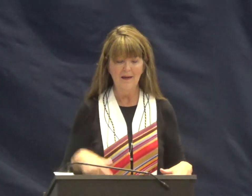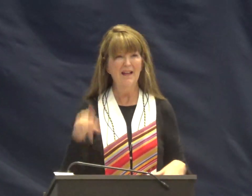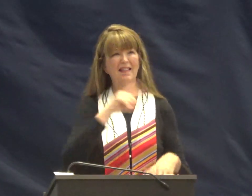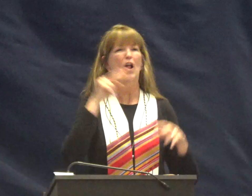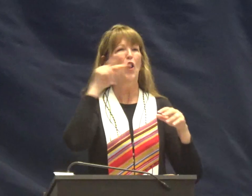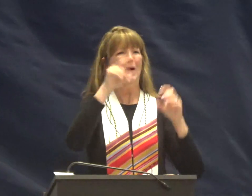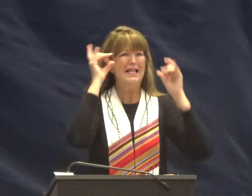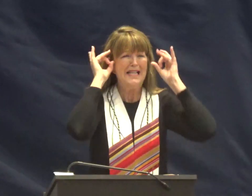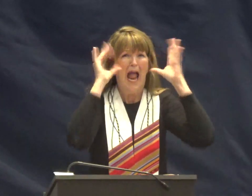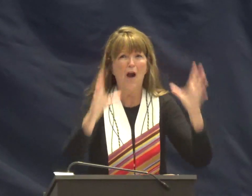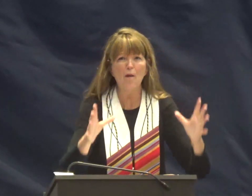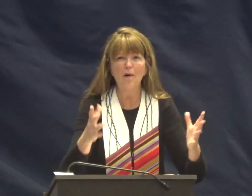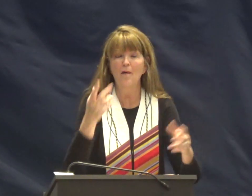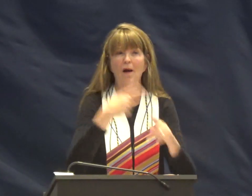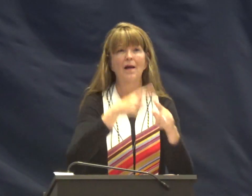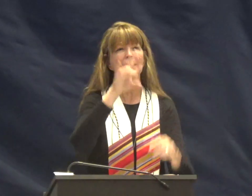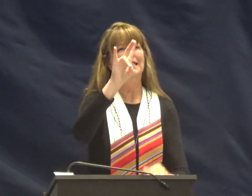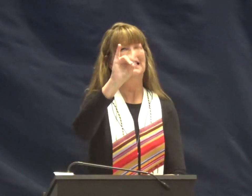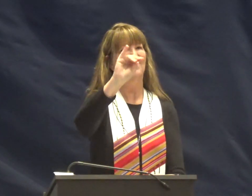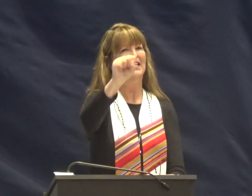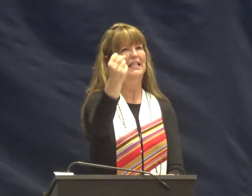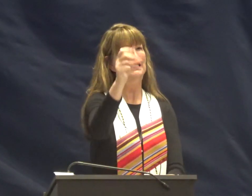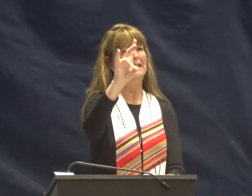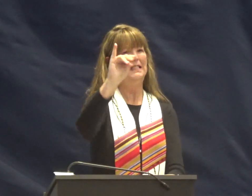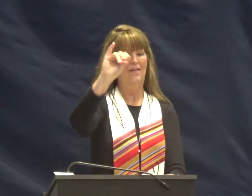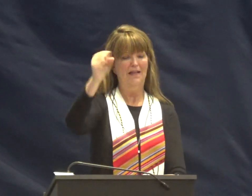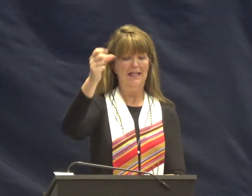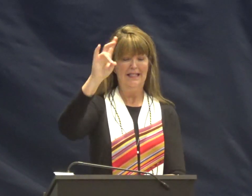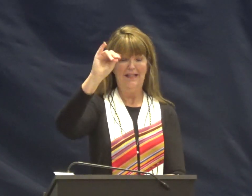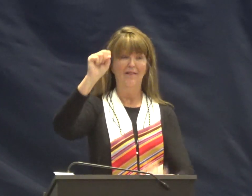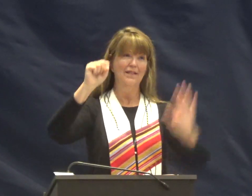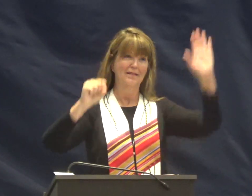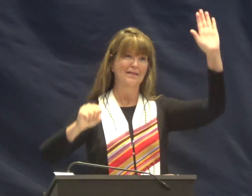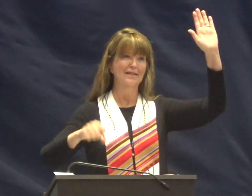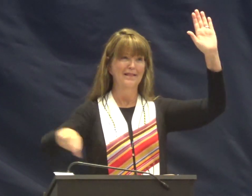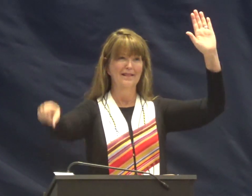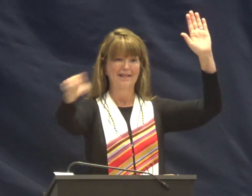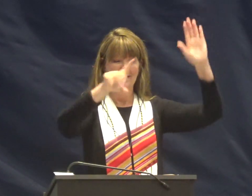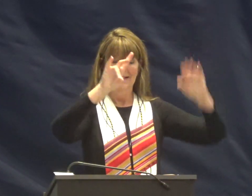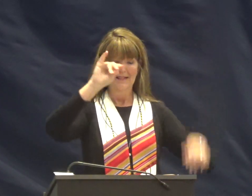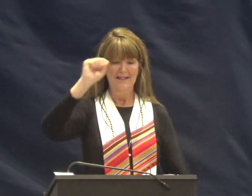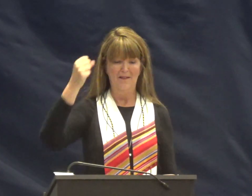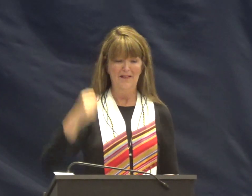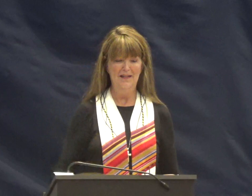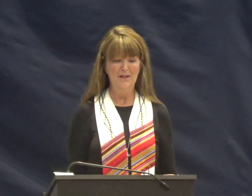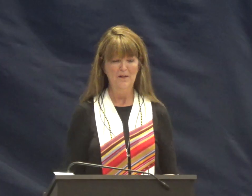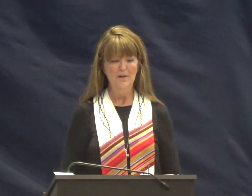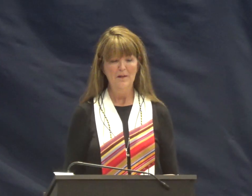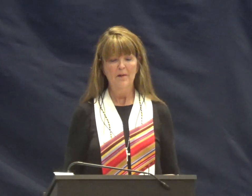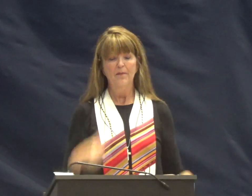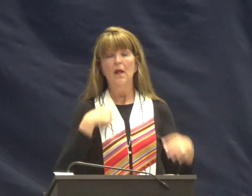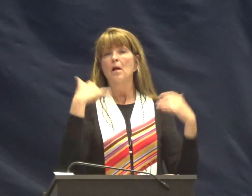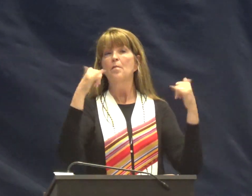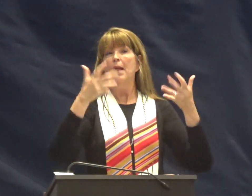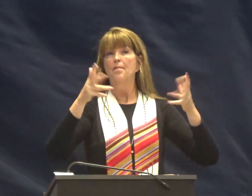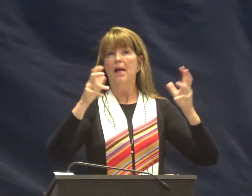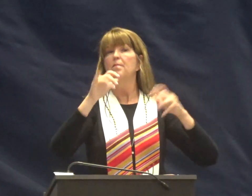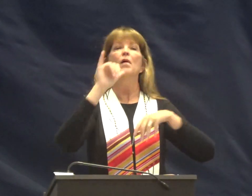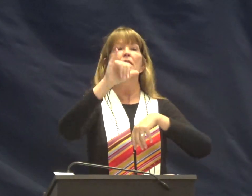what I see really shocks me because they look horrible. You know, this is the 1970s, you have to remember. Do y'all remember the